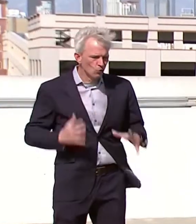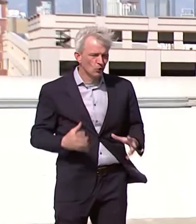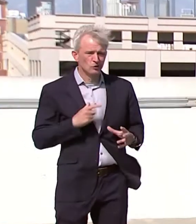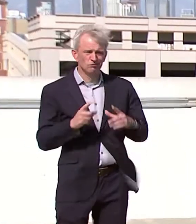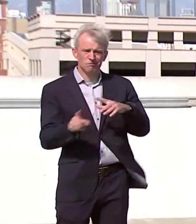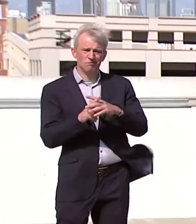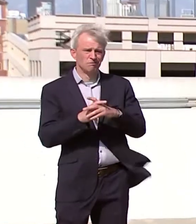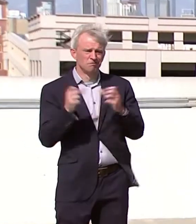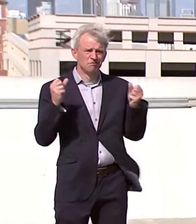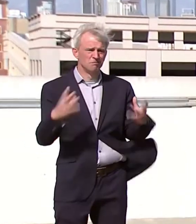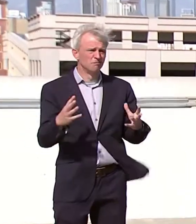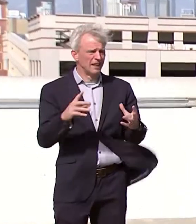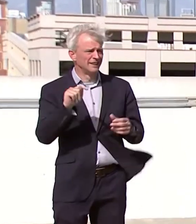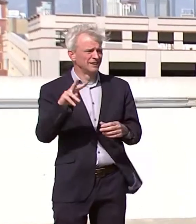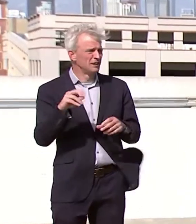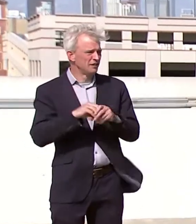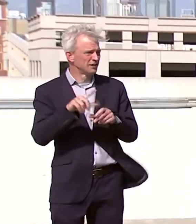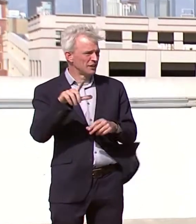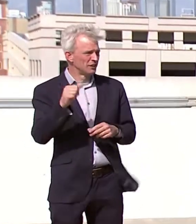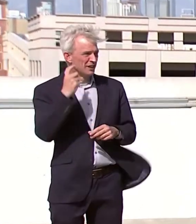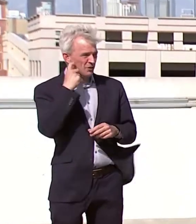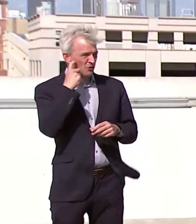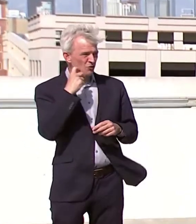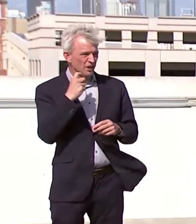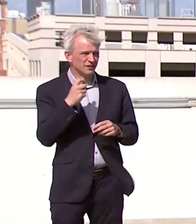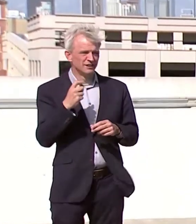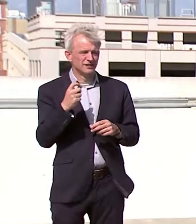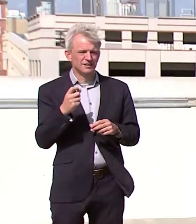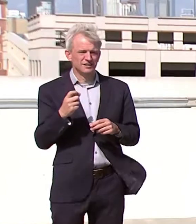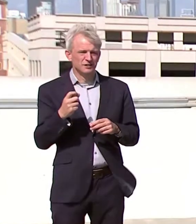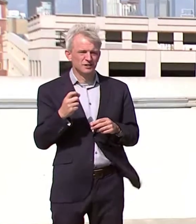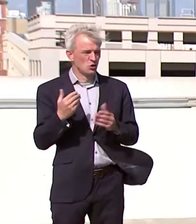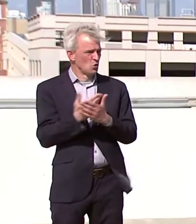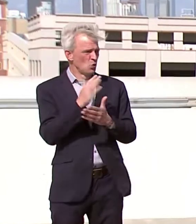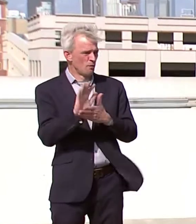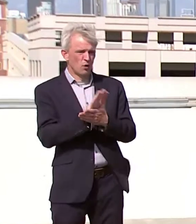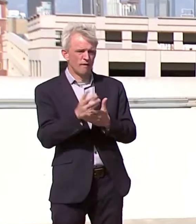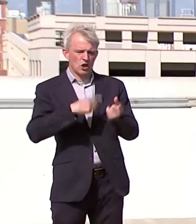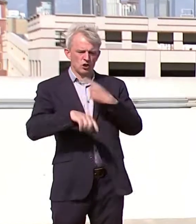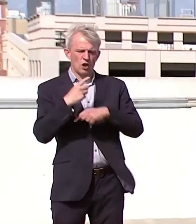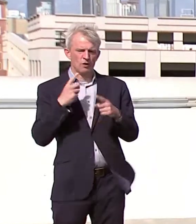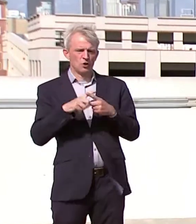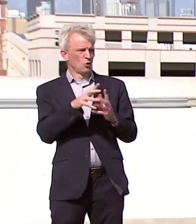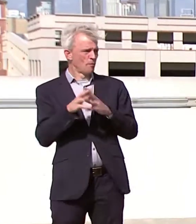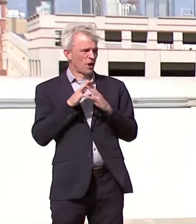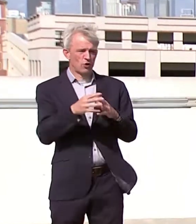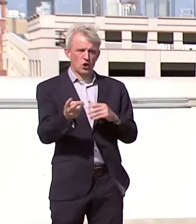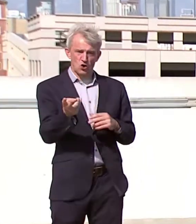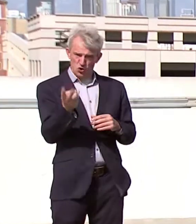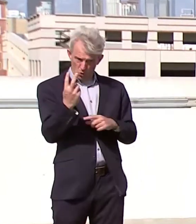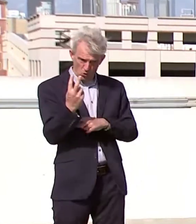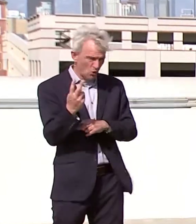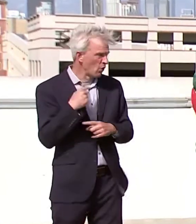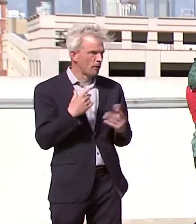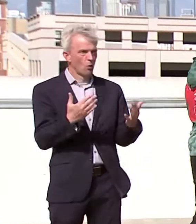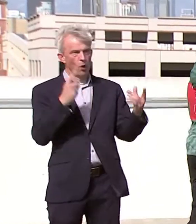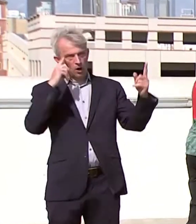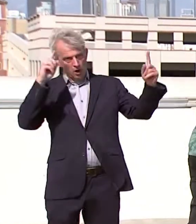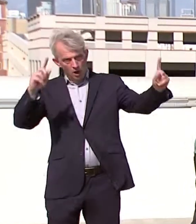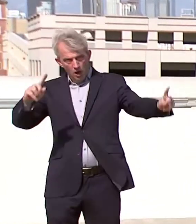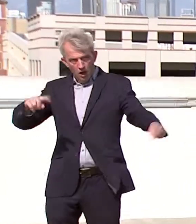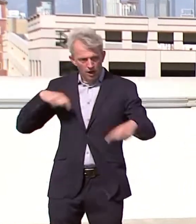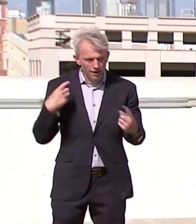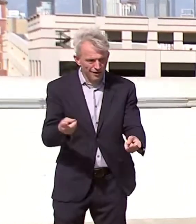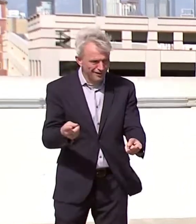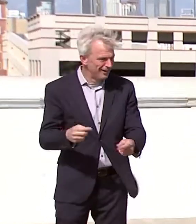LA and beyond right now in the recently released Coming to America 2, which we've been waiting a long time. We are so glad he's here. As we